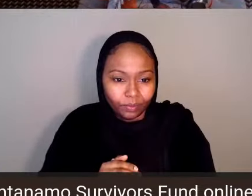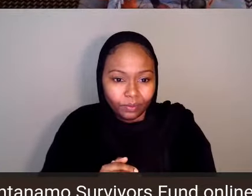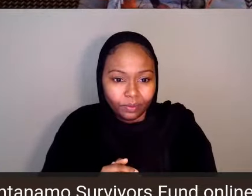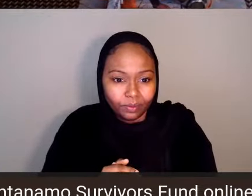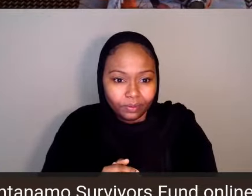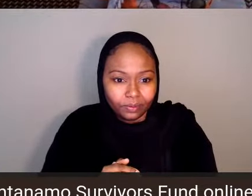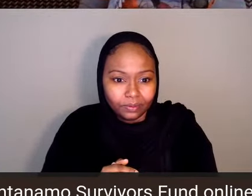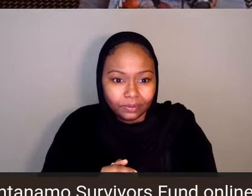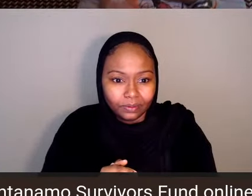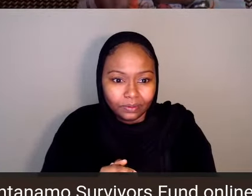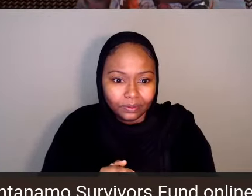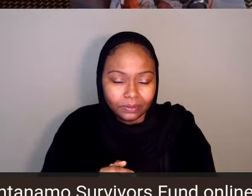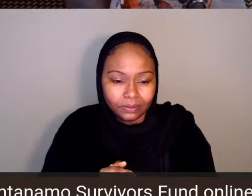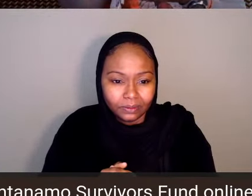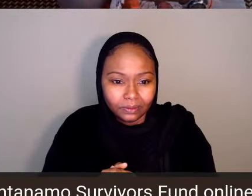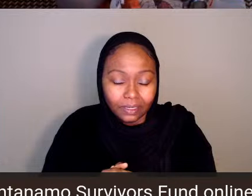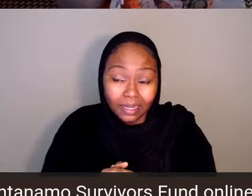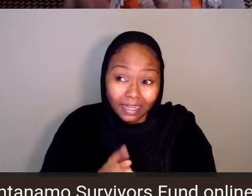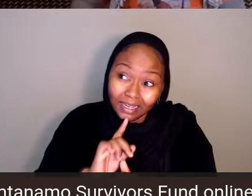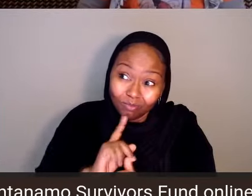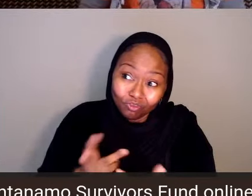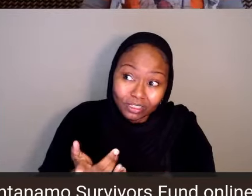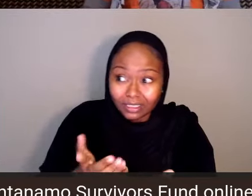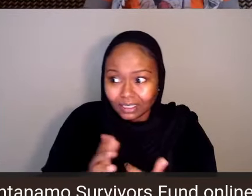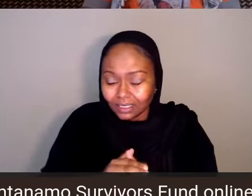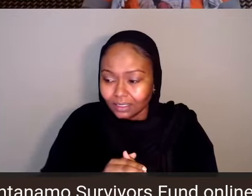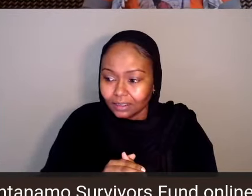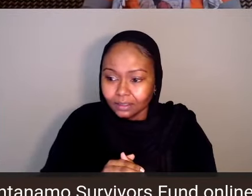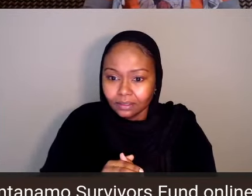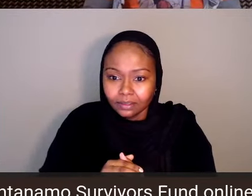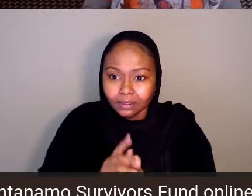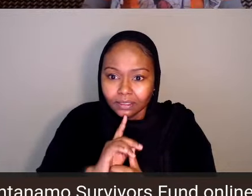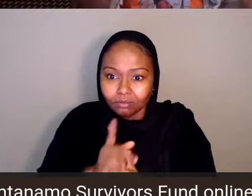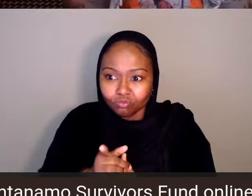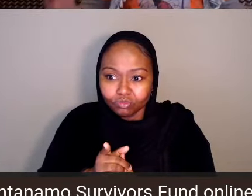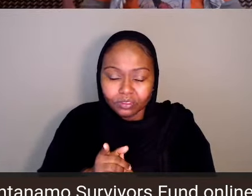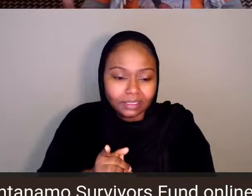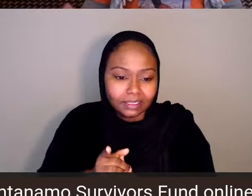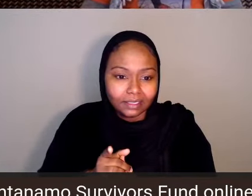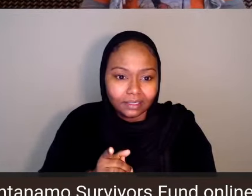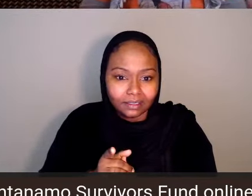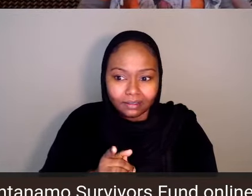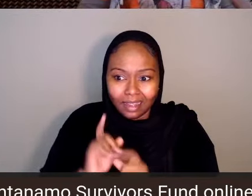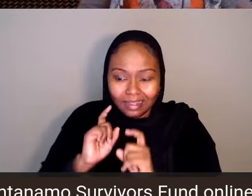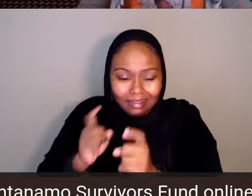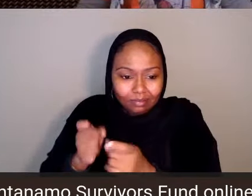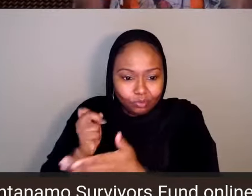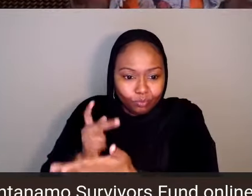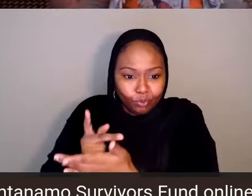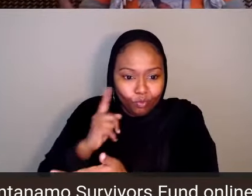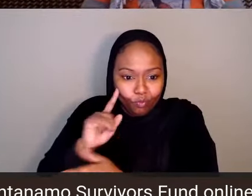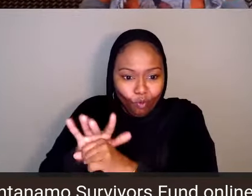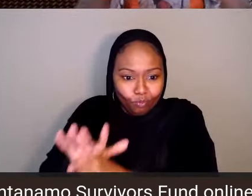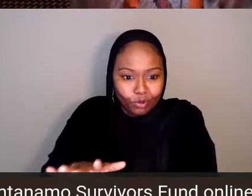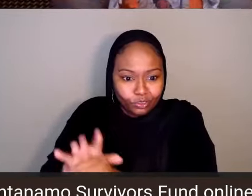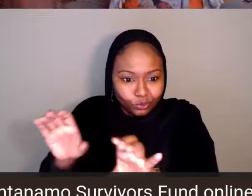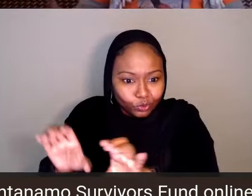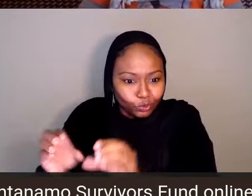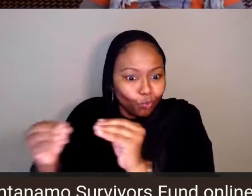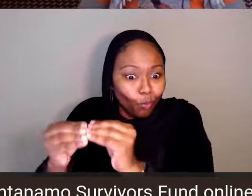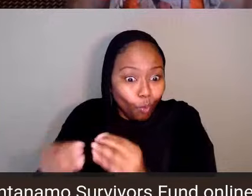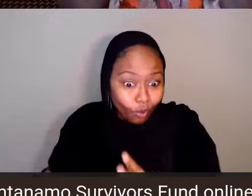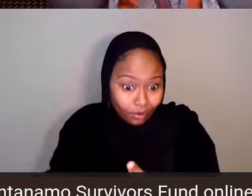gives some kind of legitimacy to oppressors to do more and more. But when people now Gaza people start waking, calling